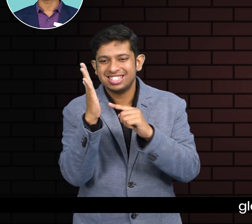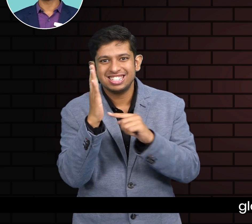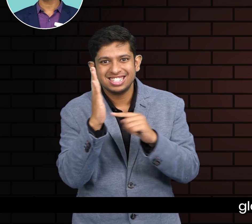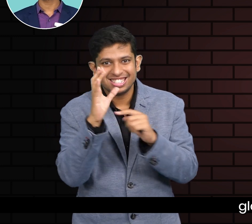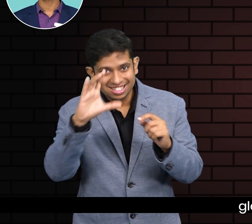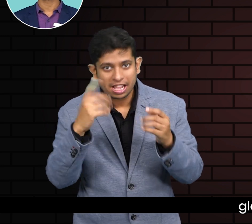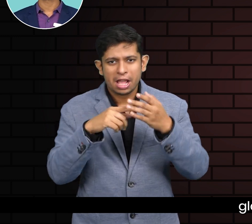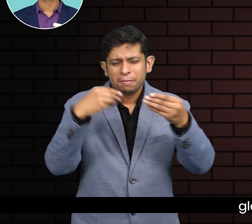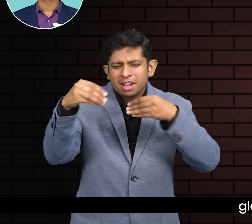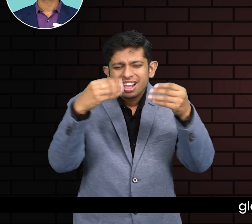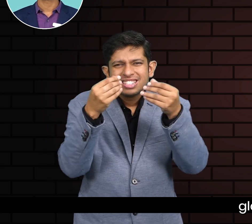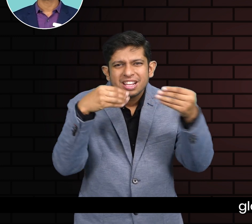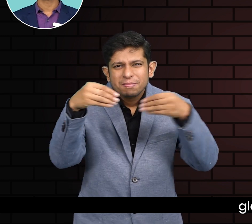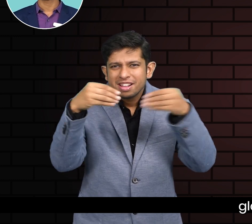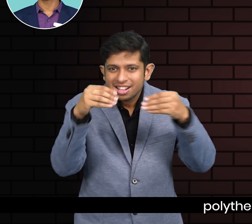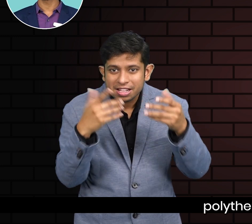glass,